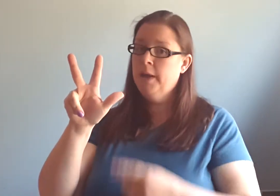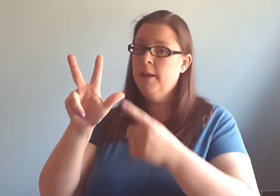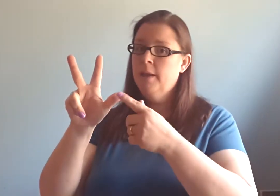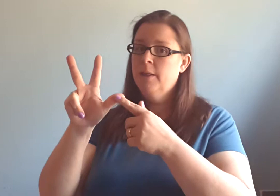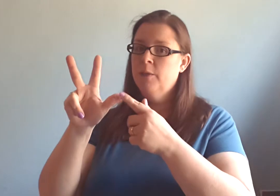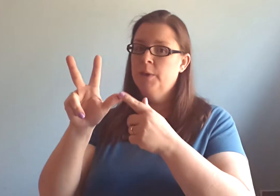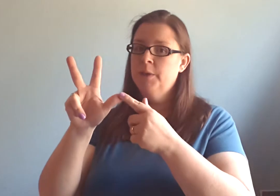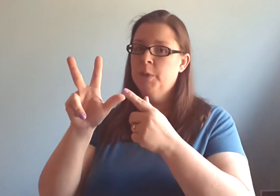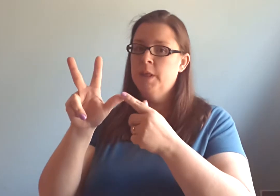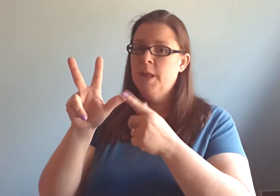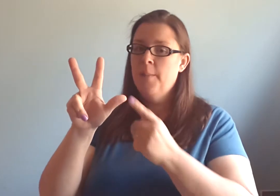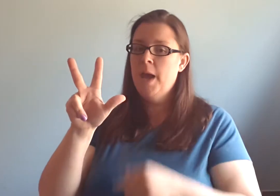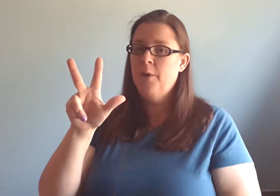3. 3 is with the thumb out.